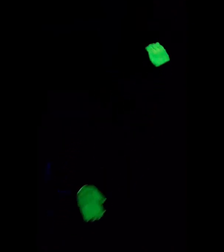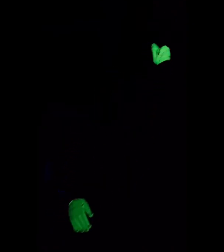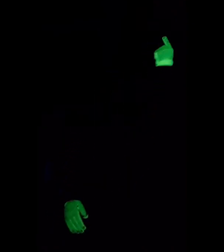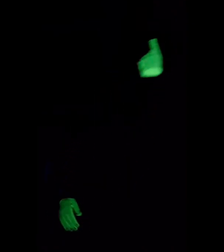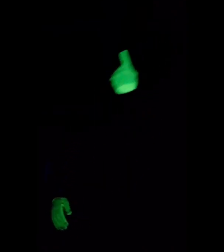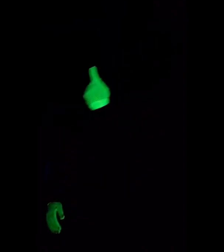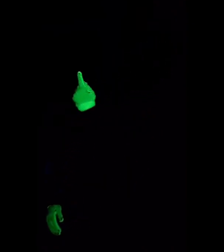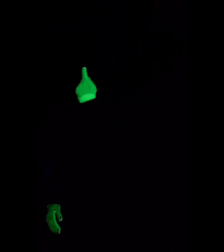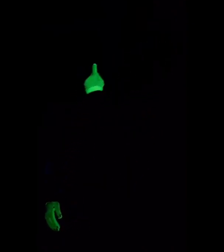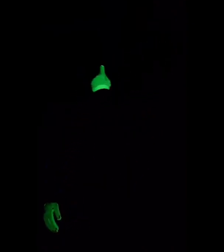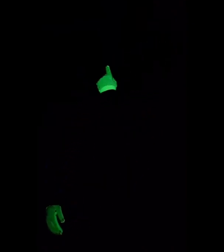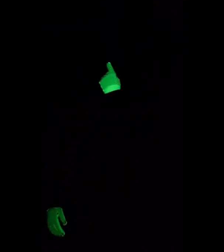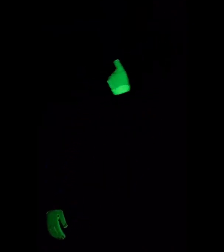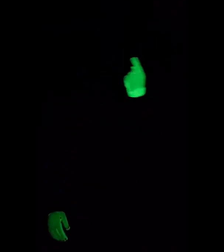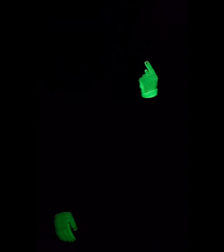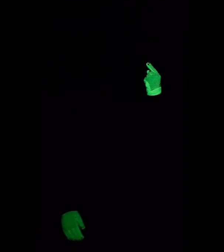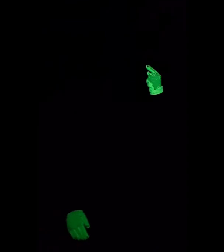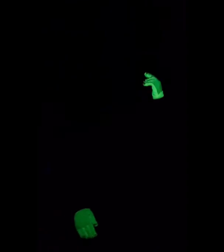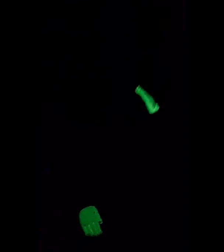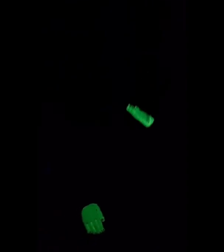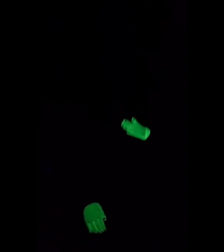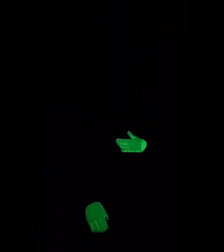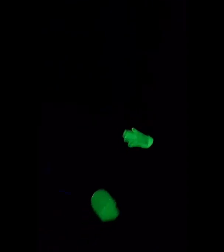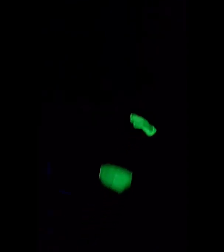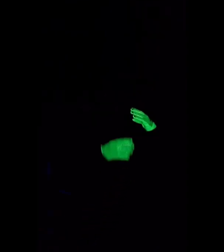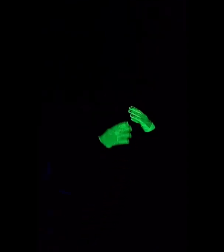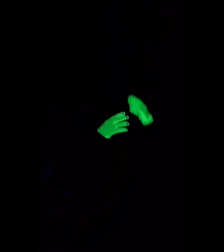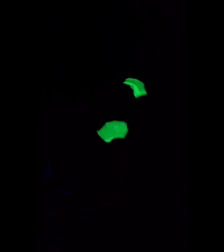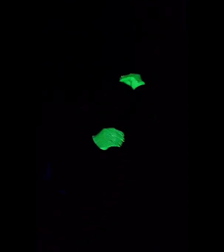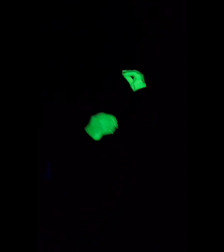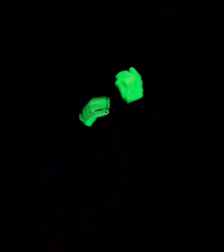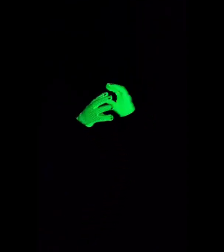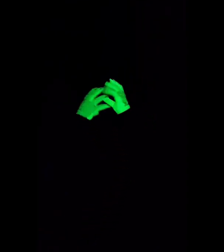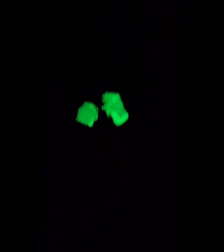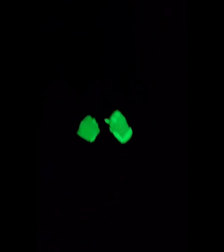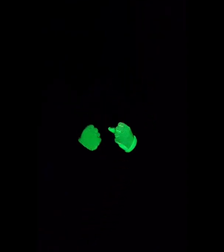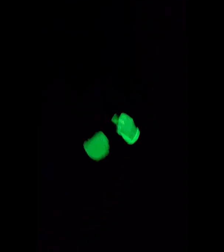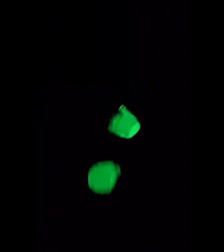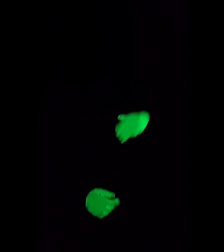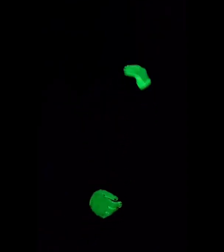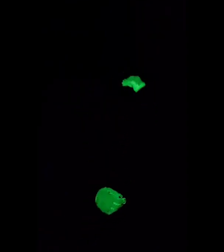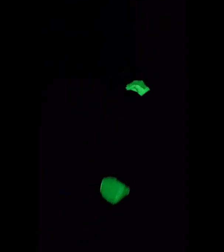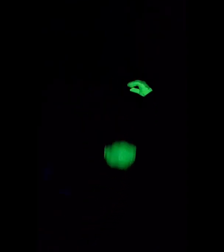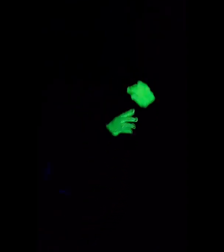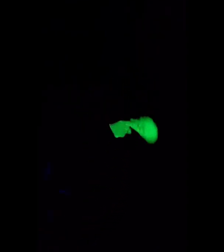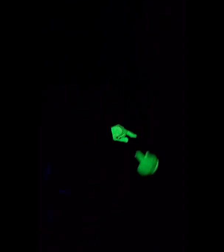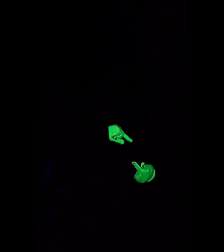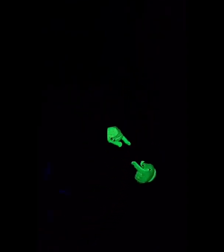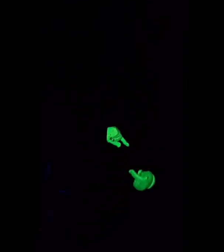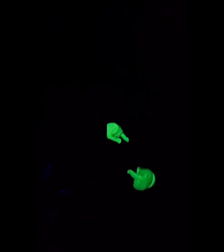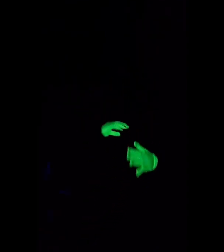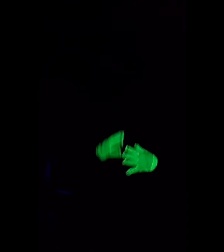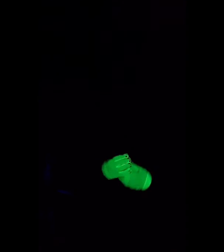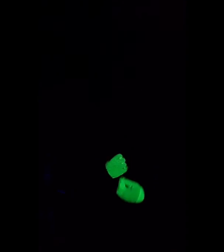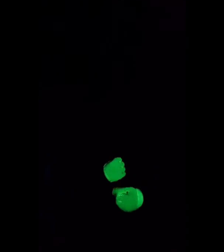alone I know the sorrow, I know the hurt Would all go